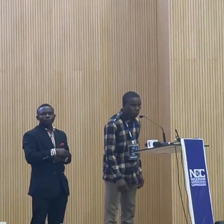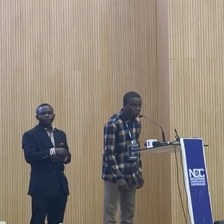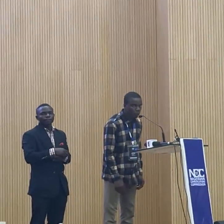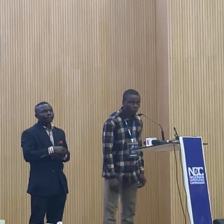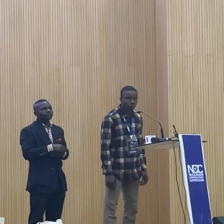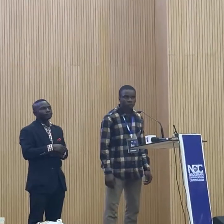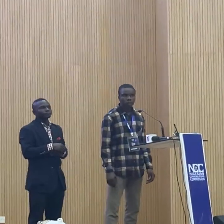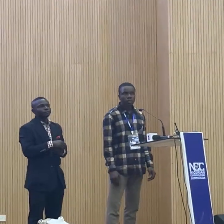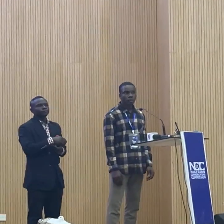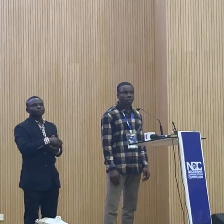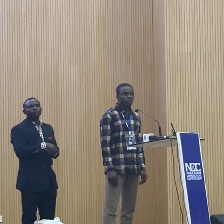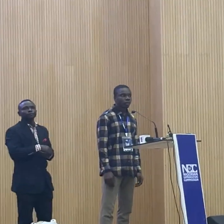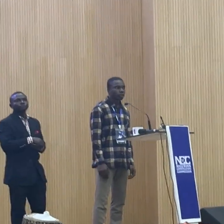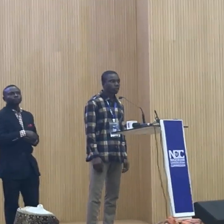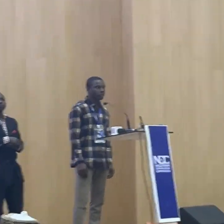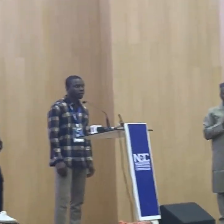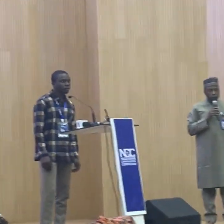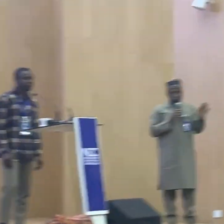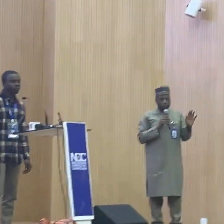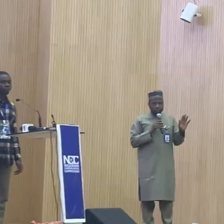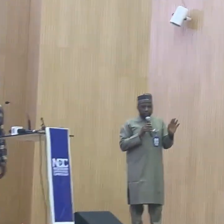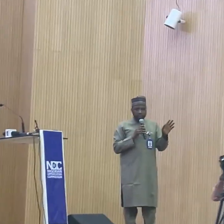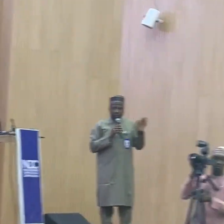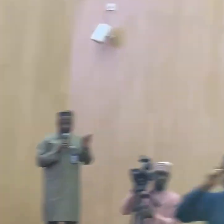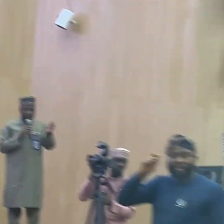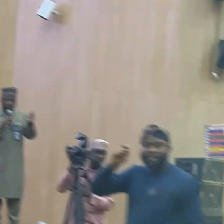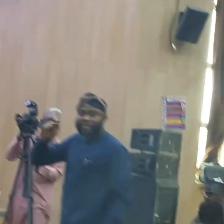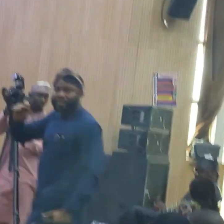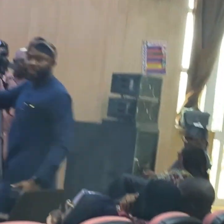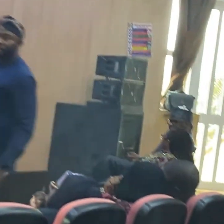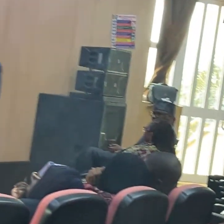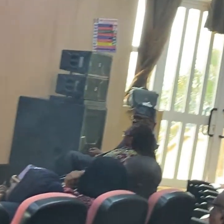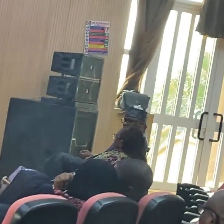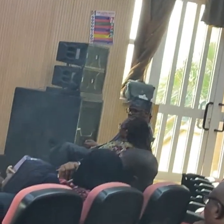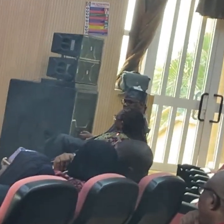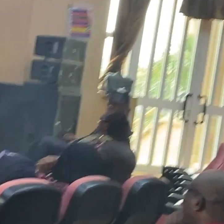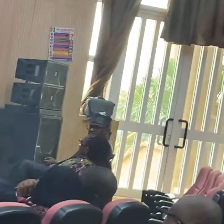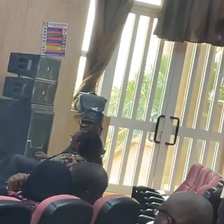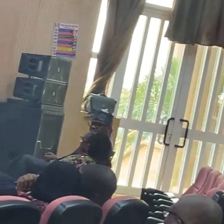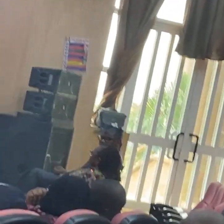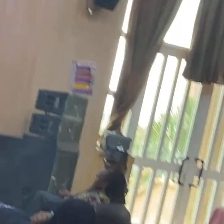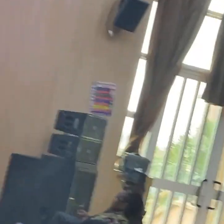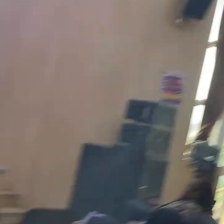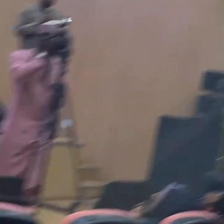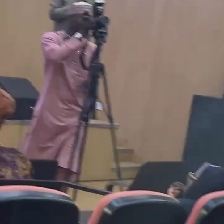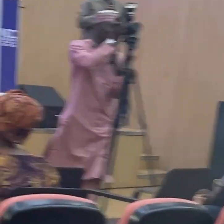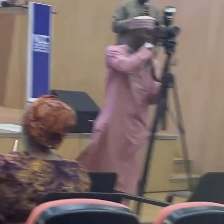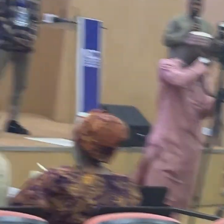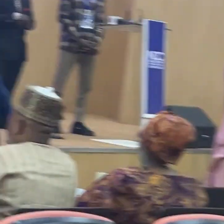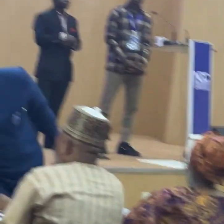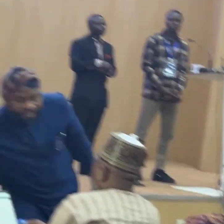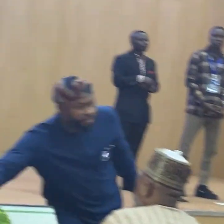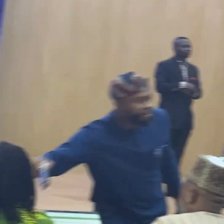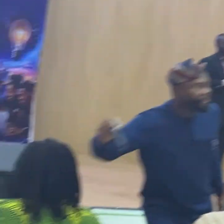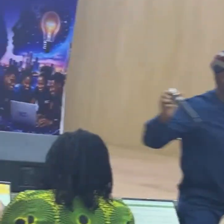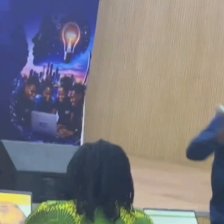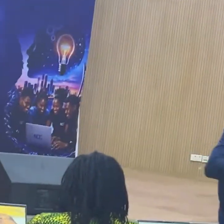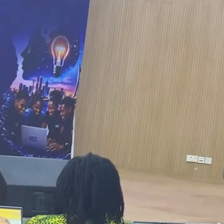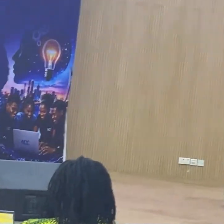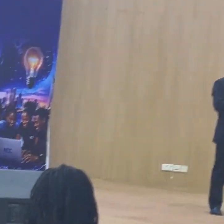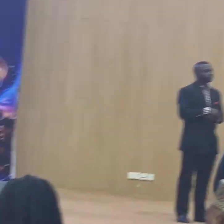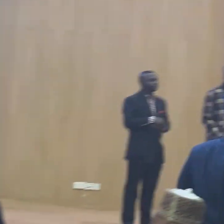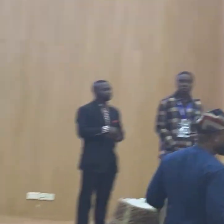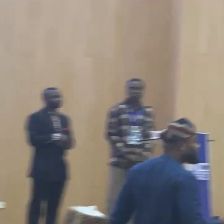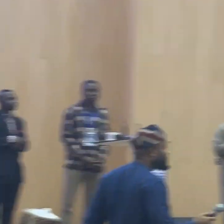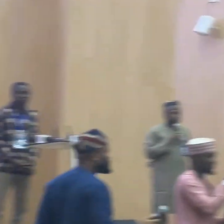Audience, any questions? Yes, please, just 1 minute, and then the judges will have 3 minutes.